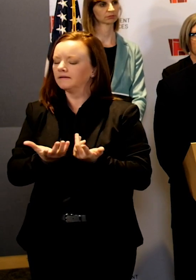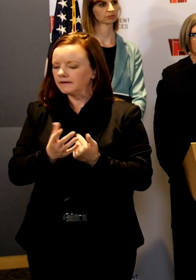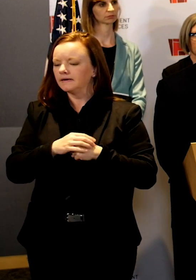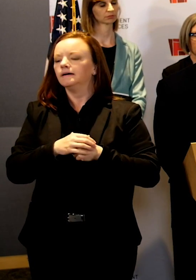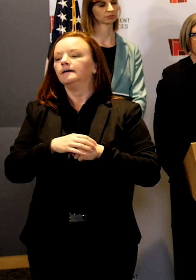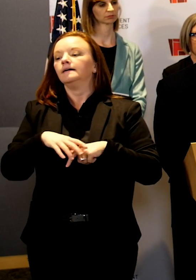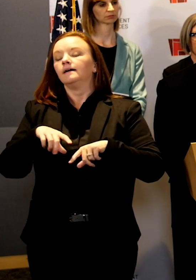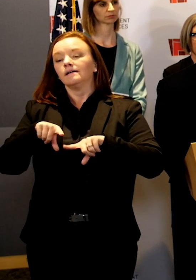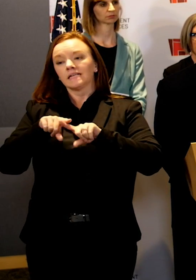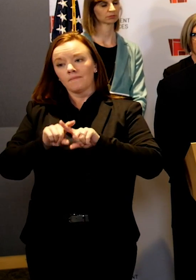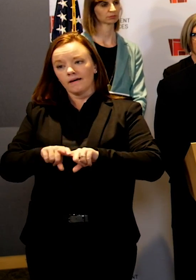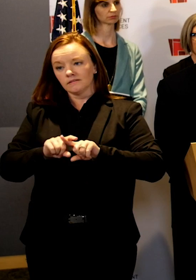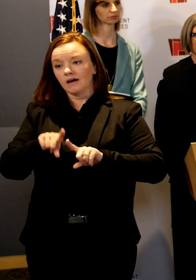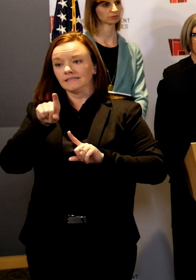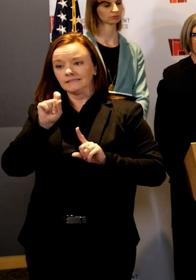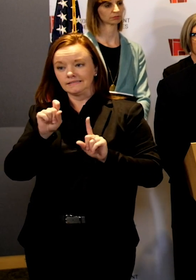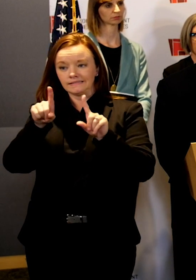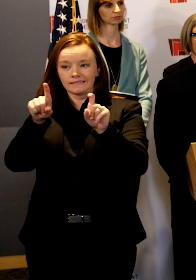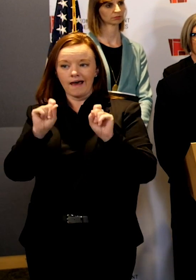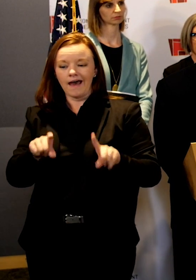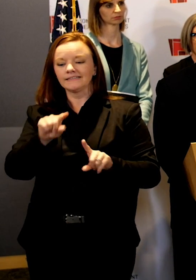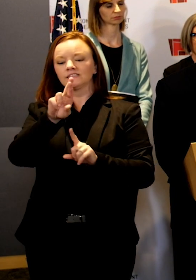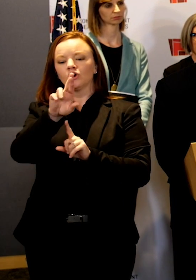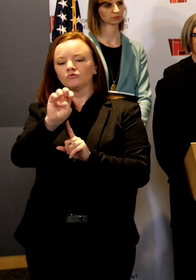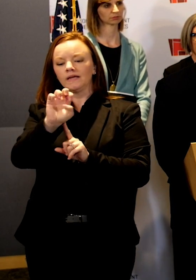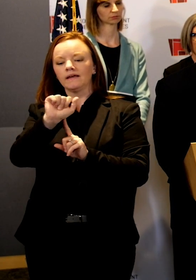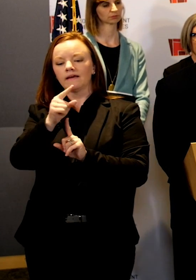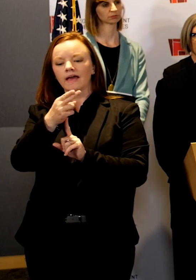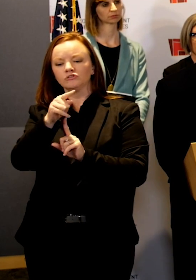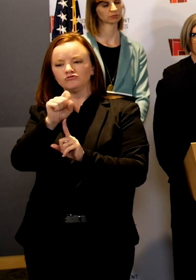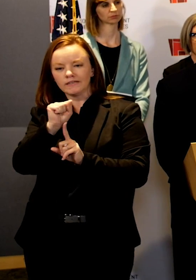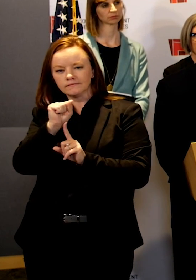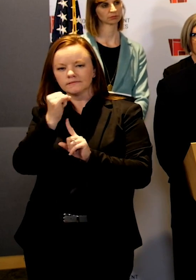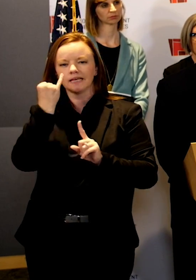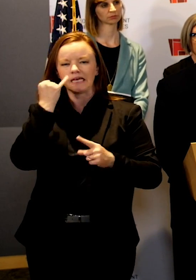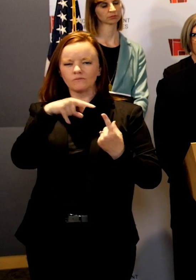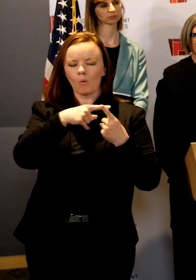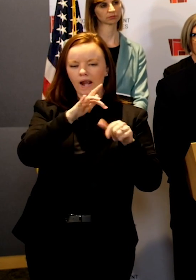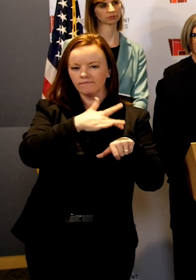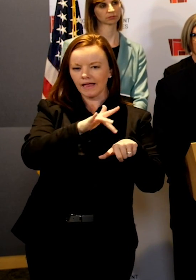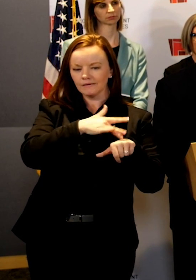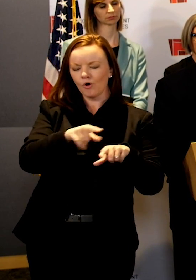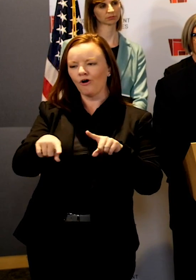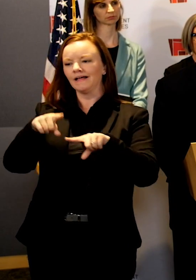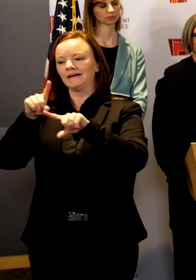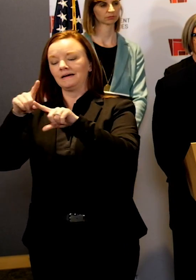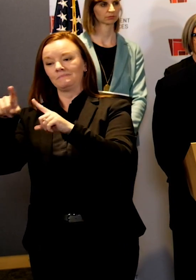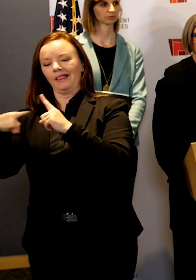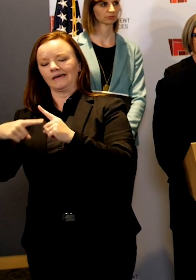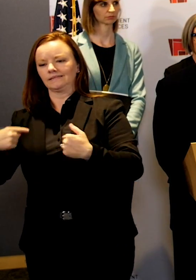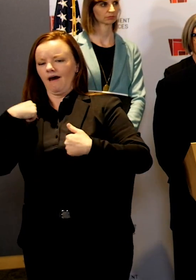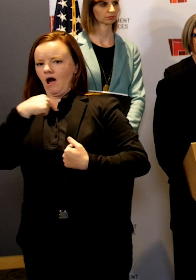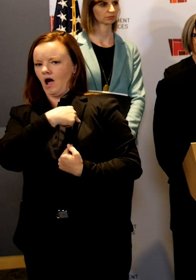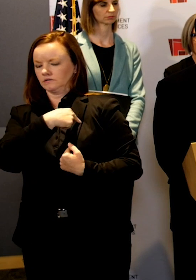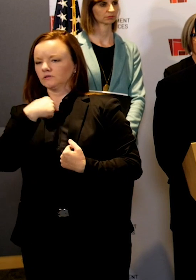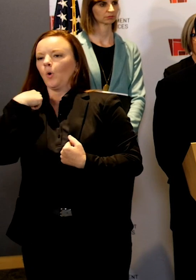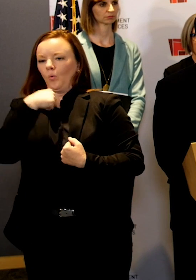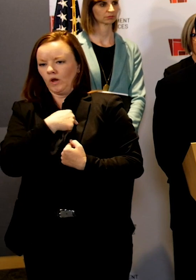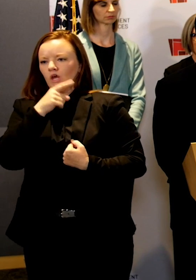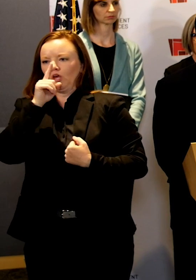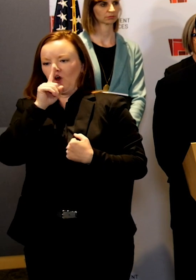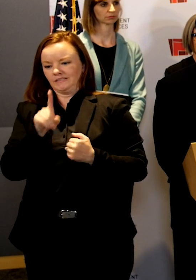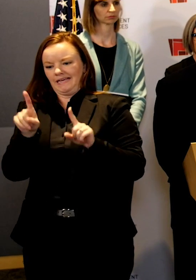the availability of the testing reagents and us, because we are that high risk population. That's what